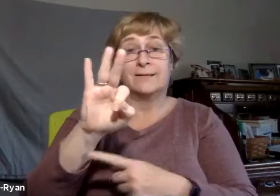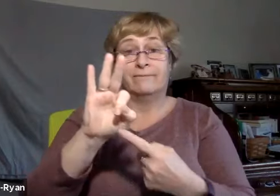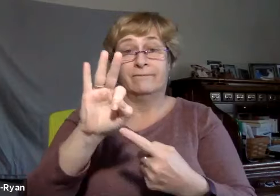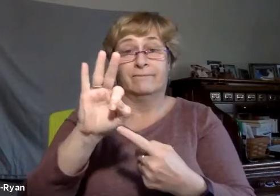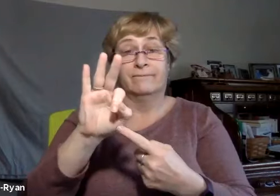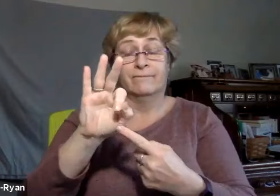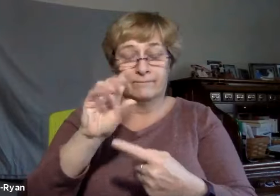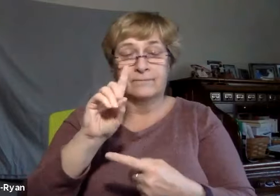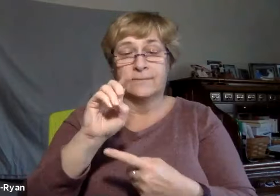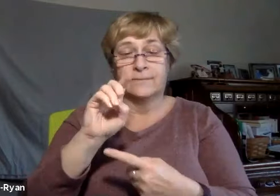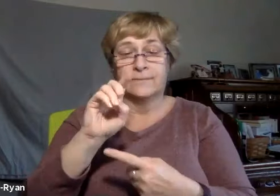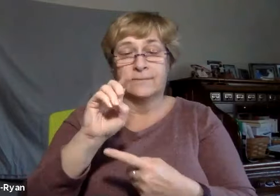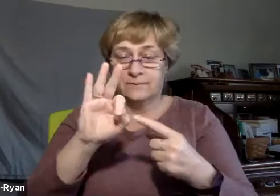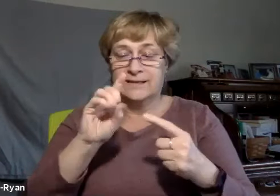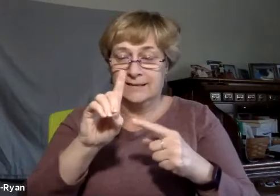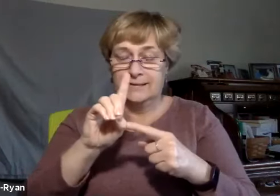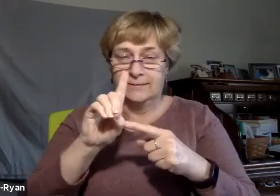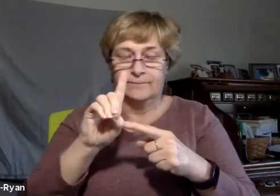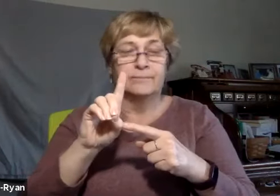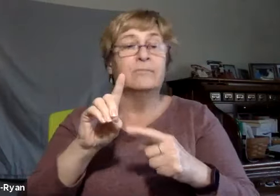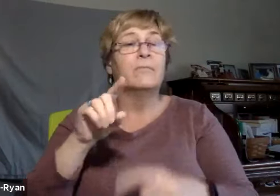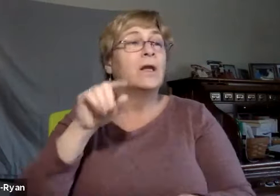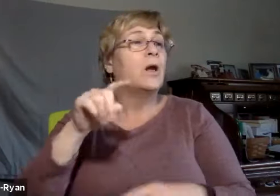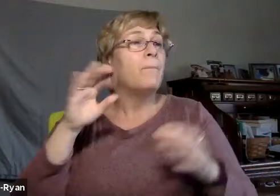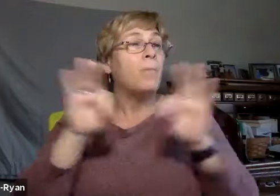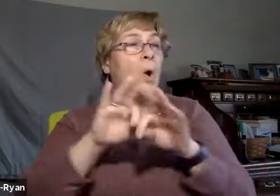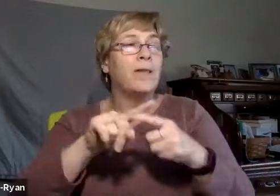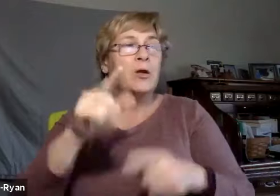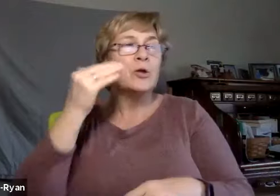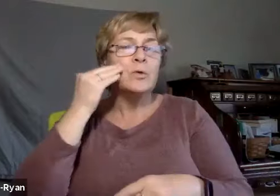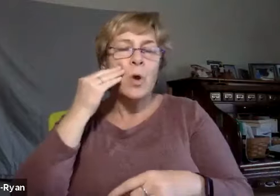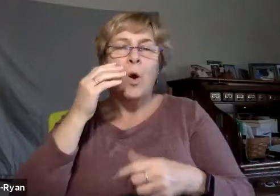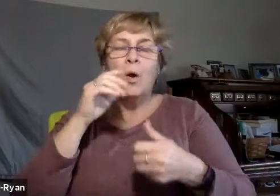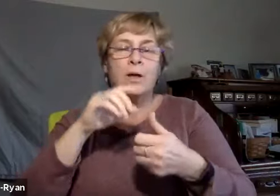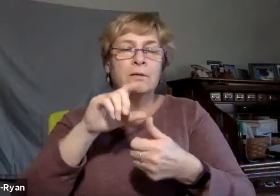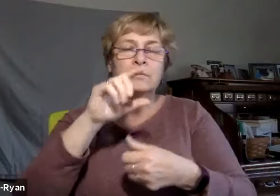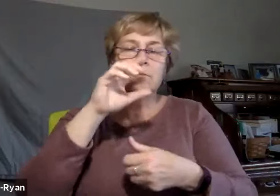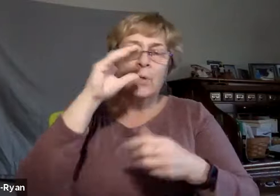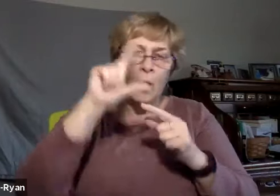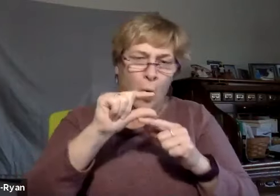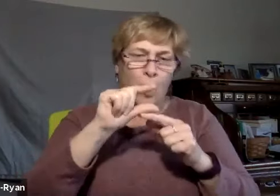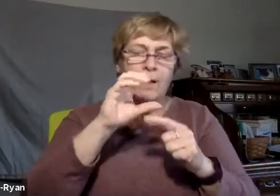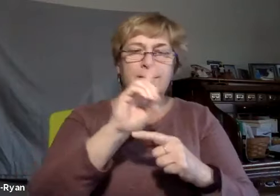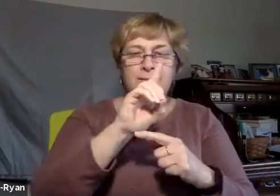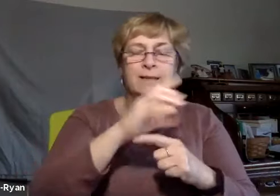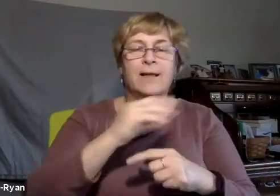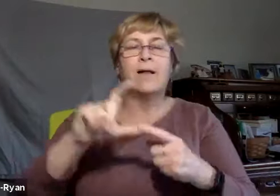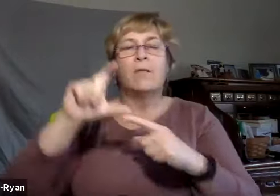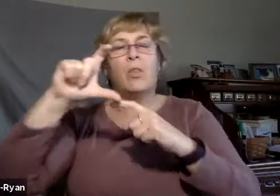The word deaf, D-E-A-F, with a small d, it's important that you know that there's